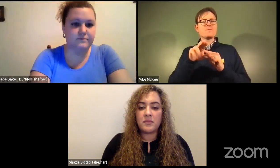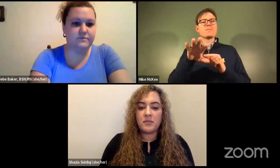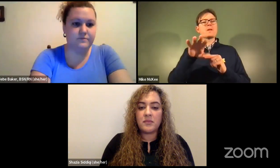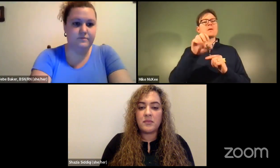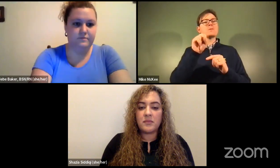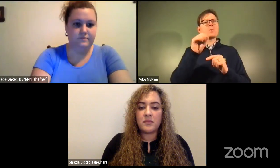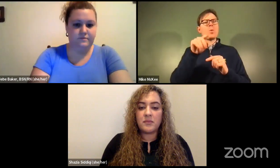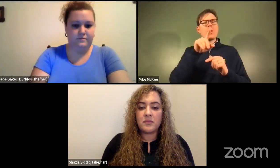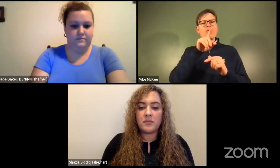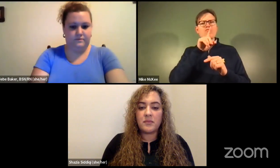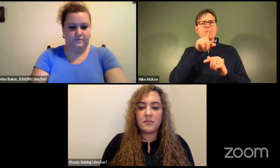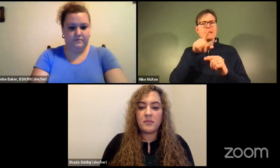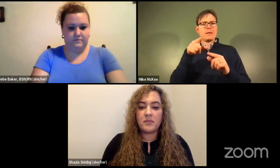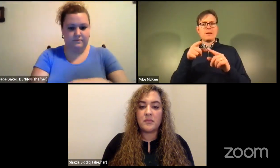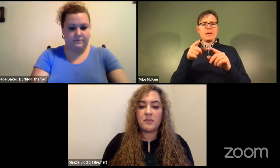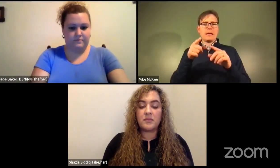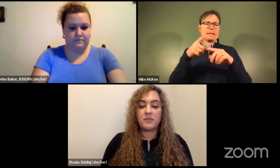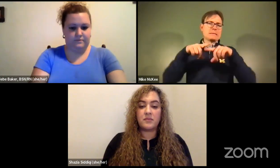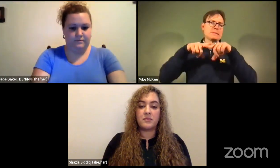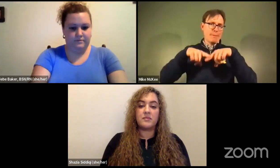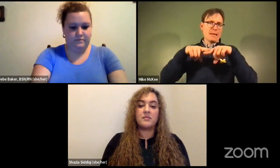And also, we're given a pacemaker.